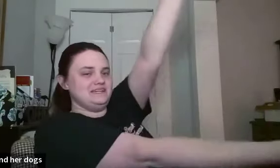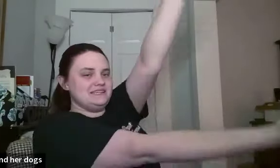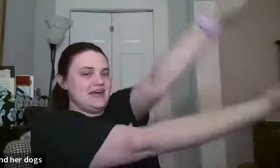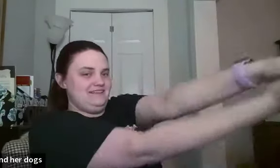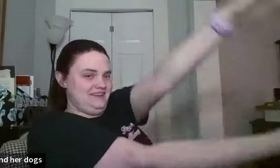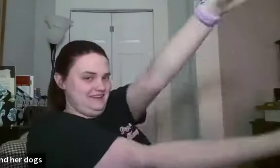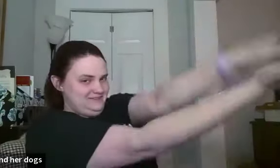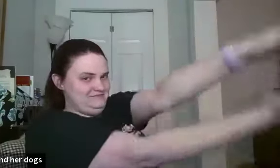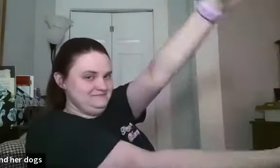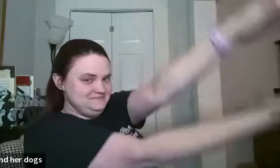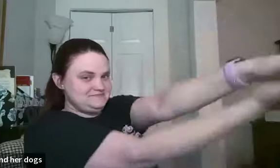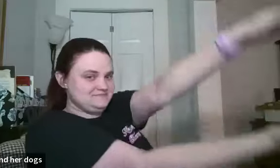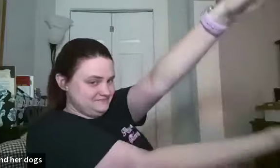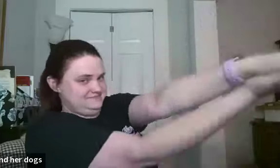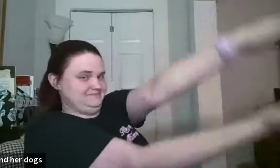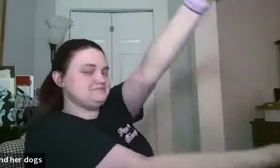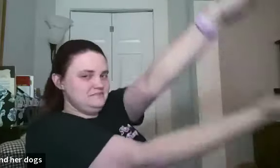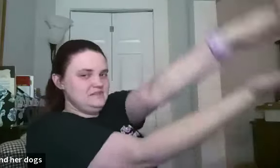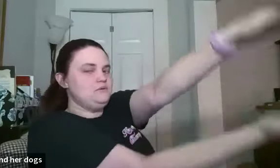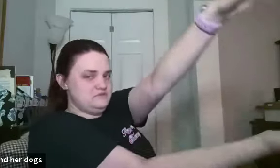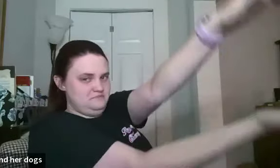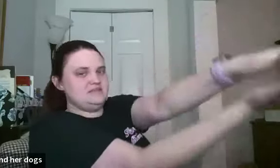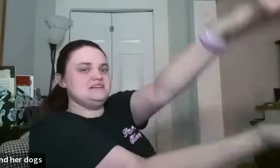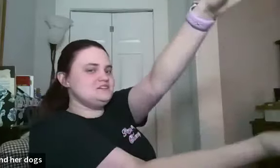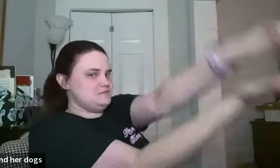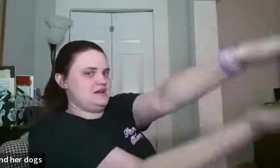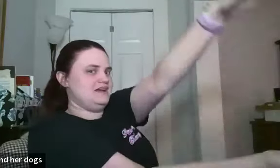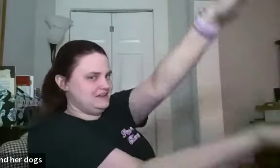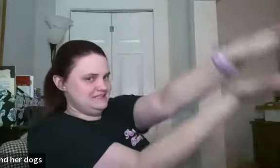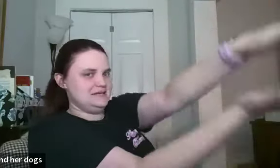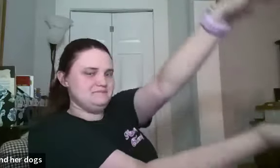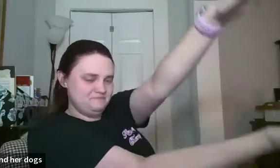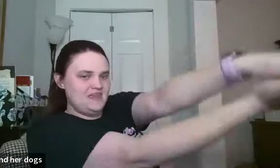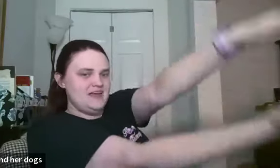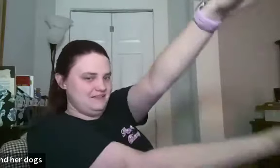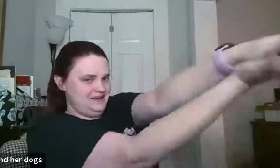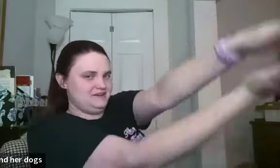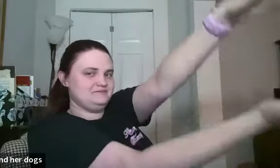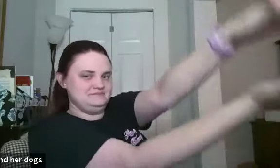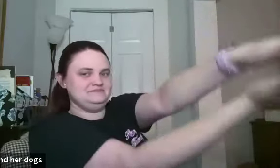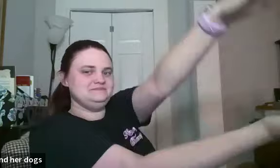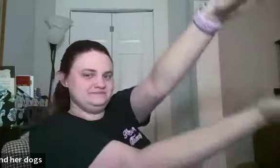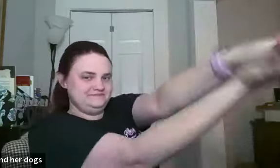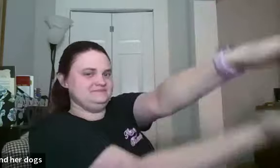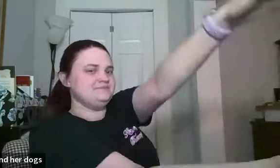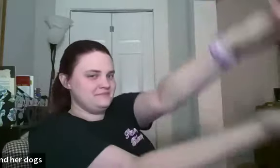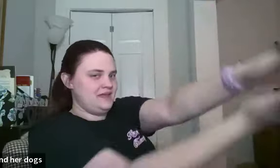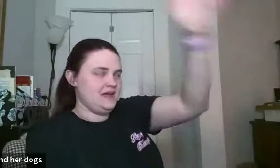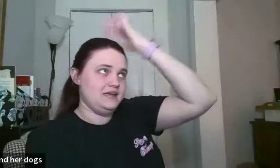is alligator with the big dramatic hands. Yep, alligator. Again,